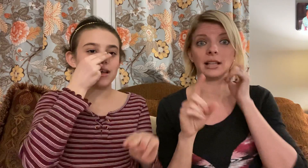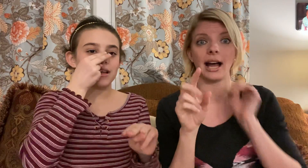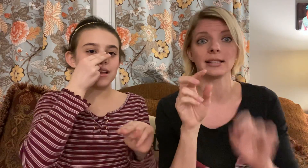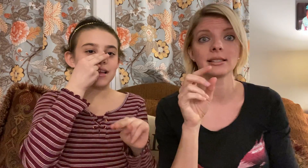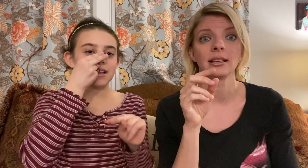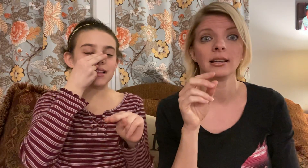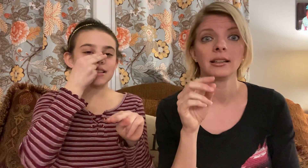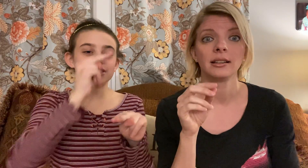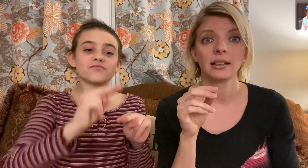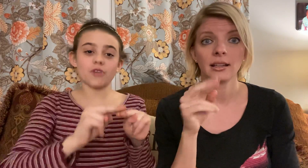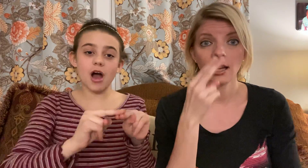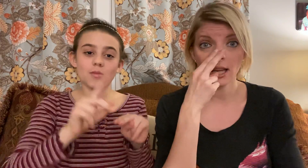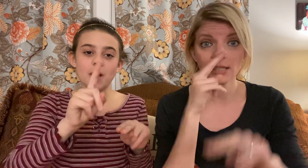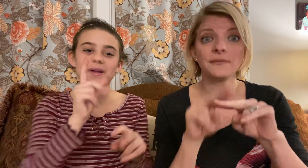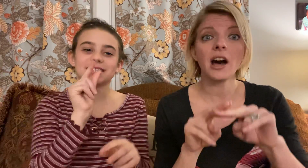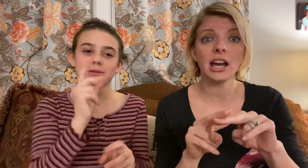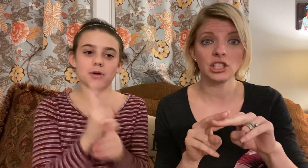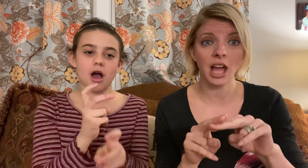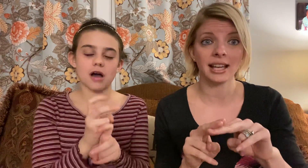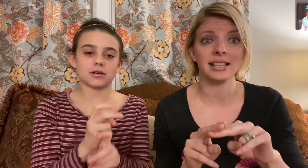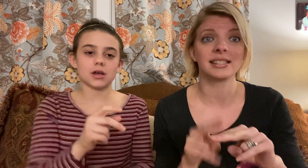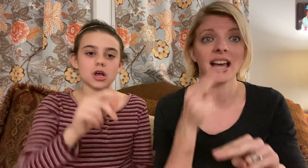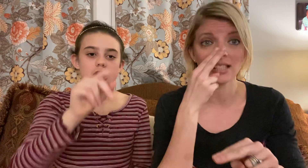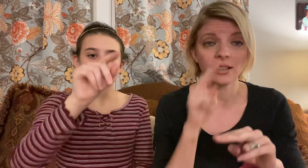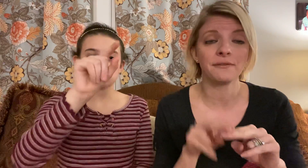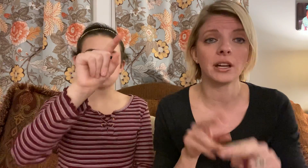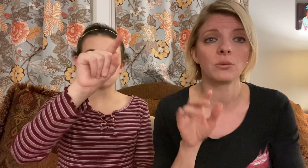class. It's fun, Jackie says. It's a fun one.